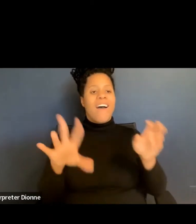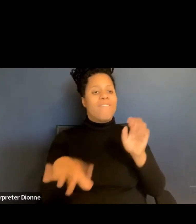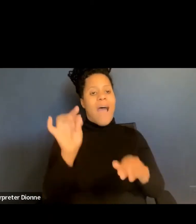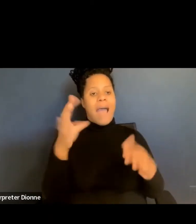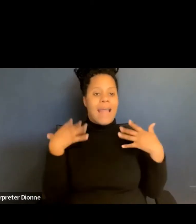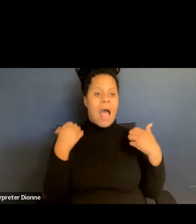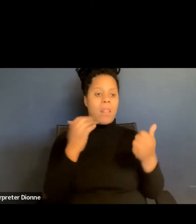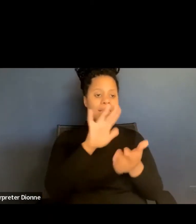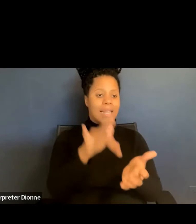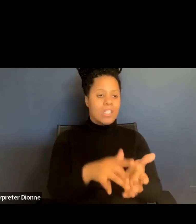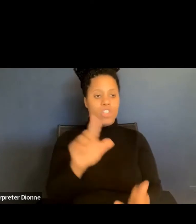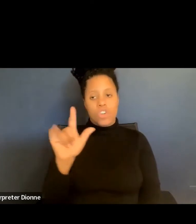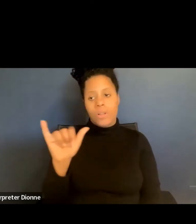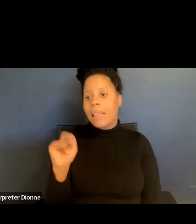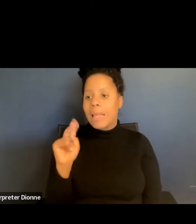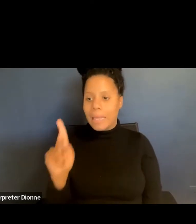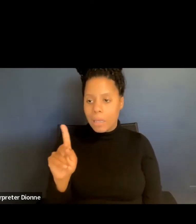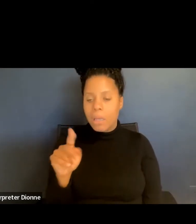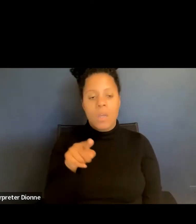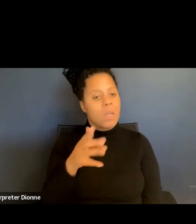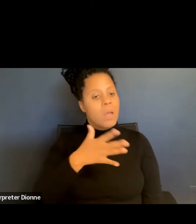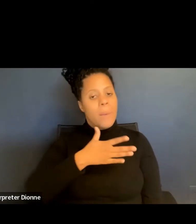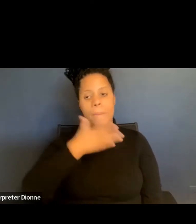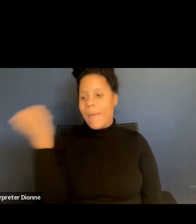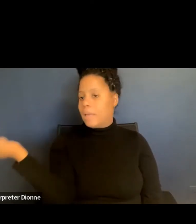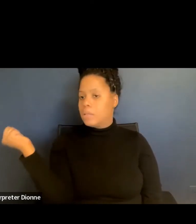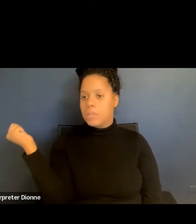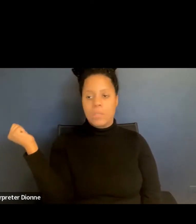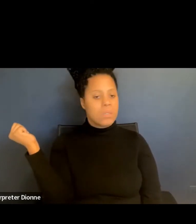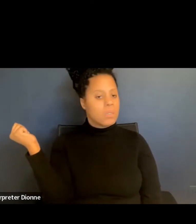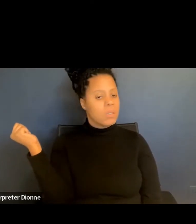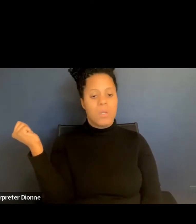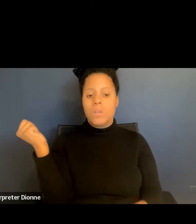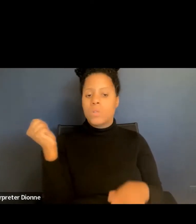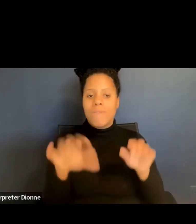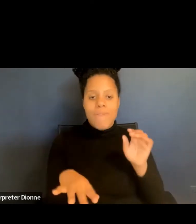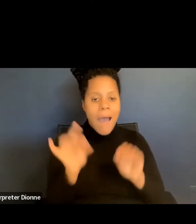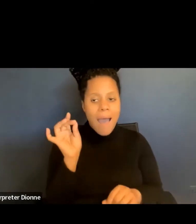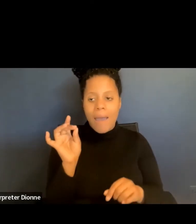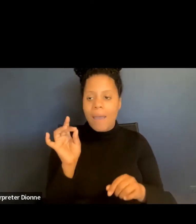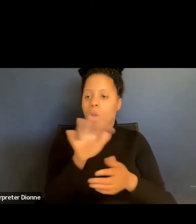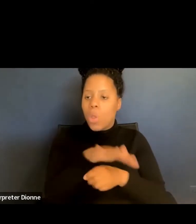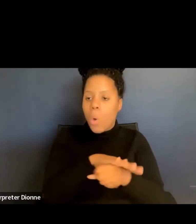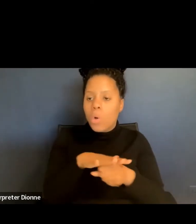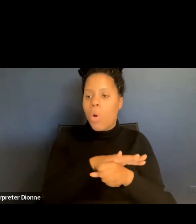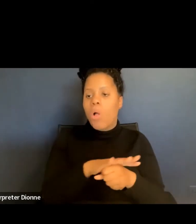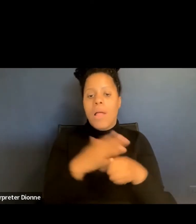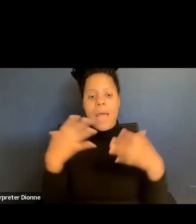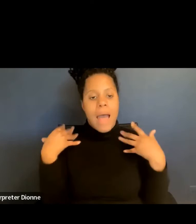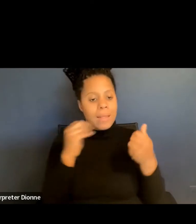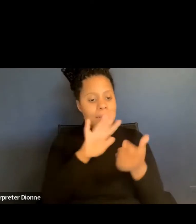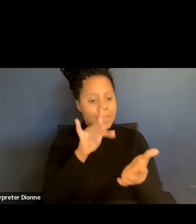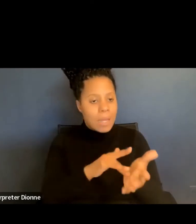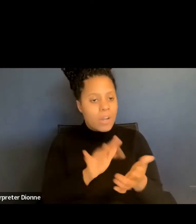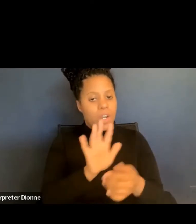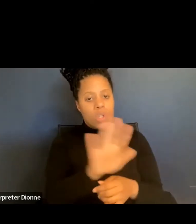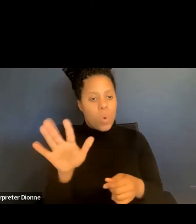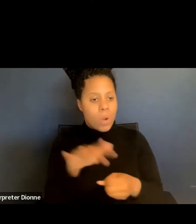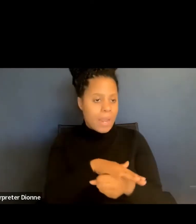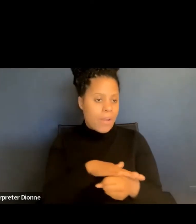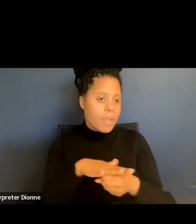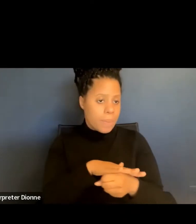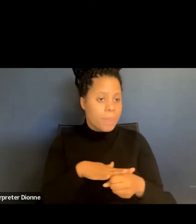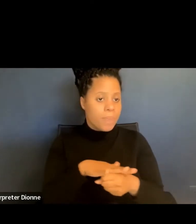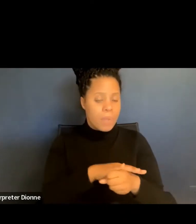link. This is the best way to identify local health centers in your area. And we encourage you to use this tool